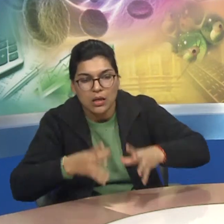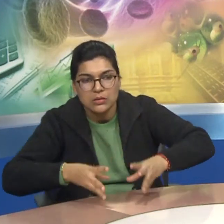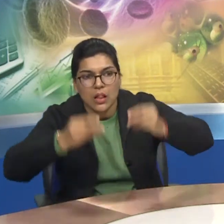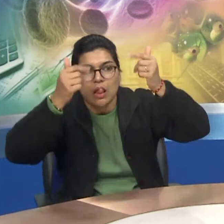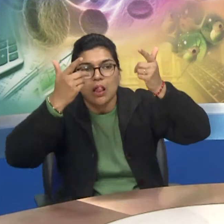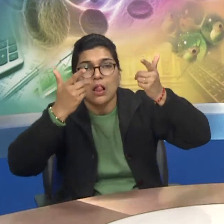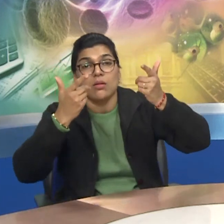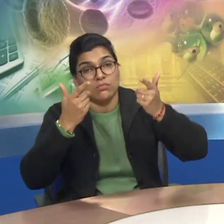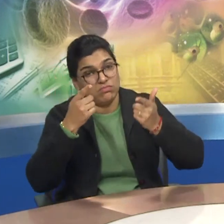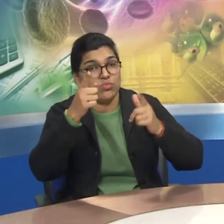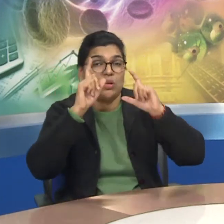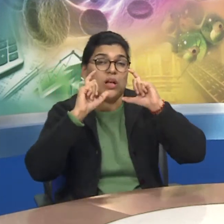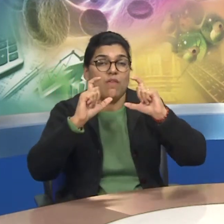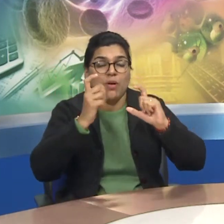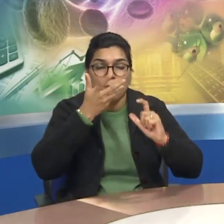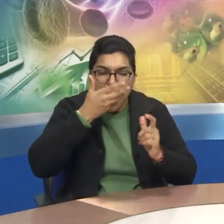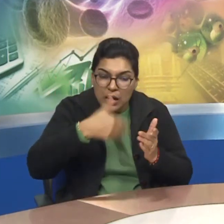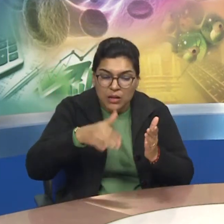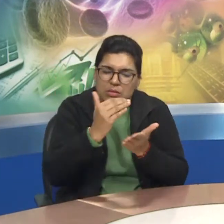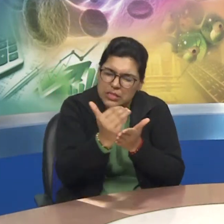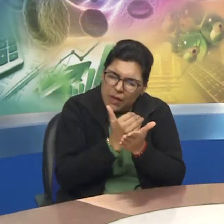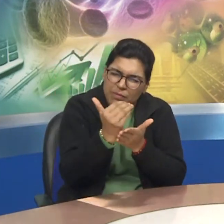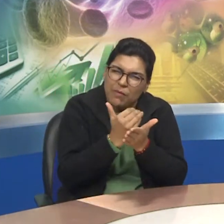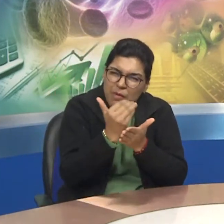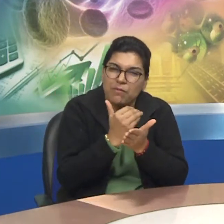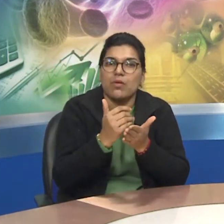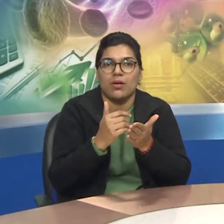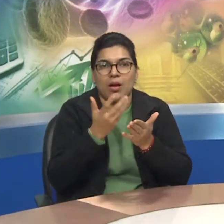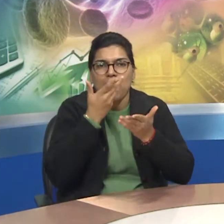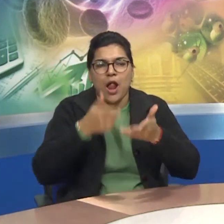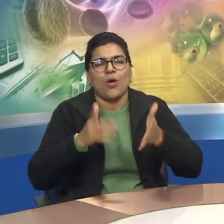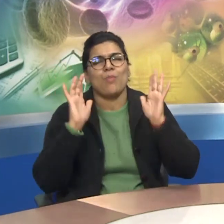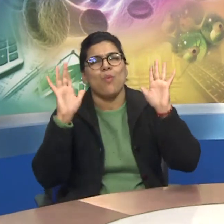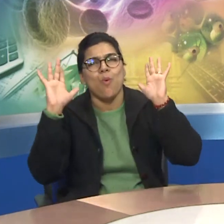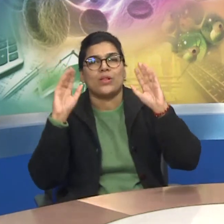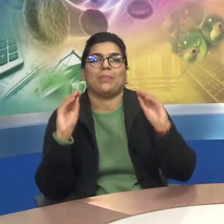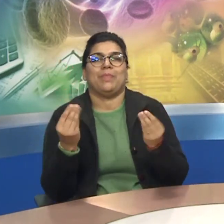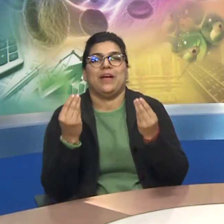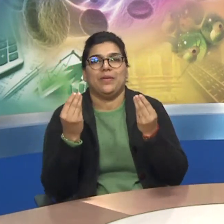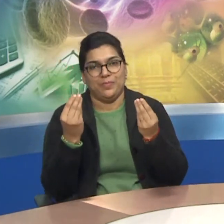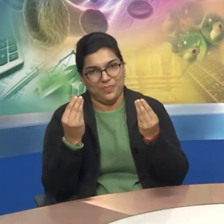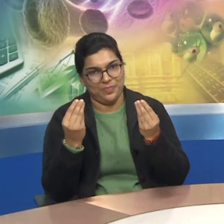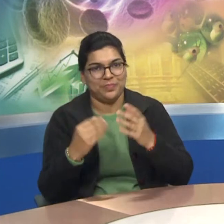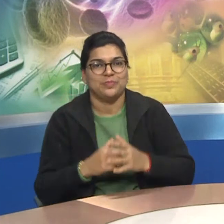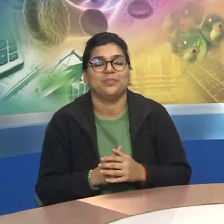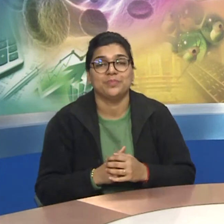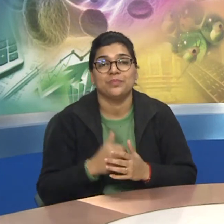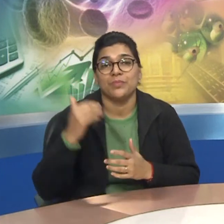and then live in desert tomorrow. So it is important that we should save